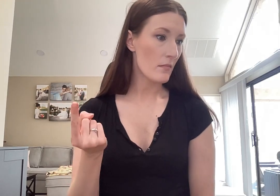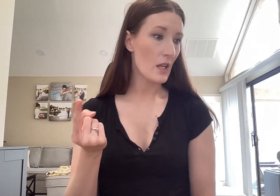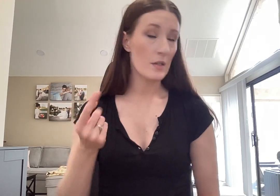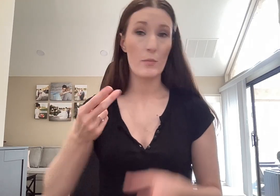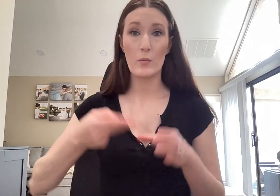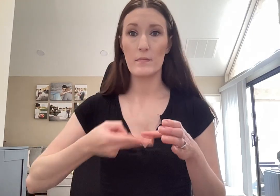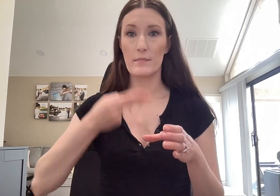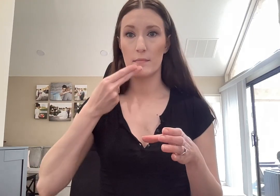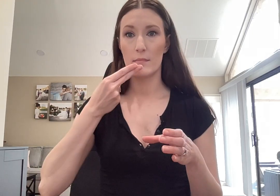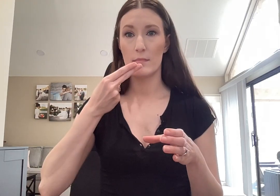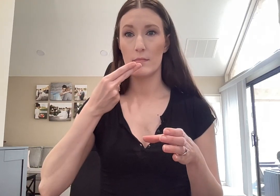Spoon.